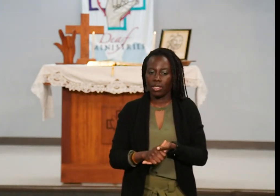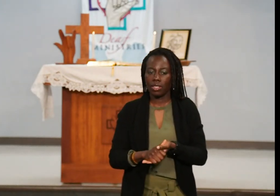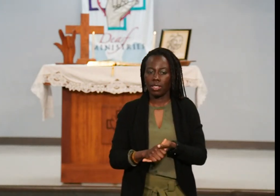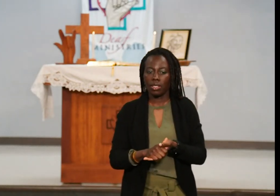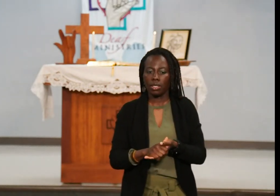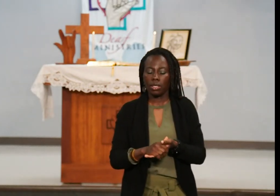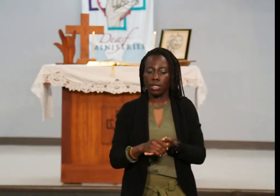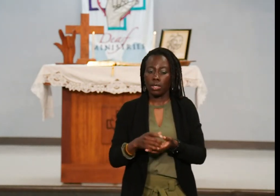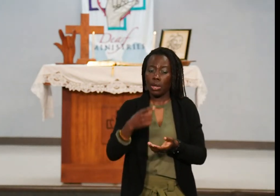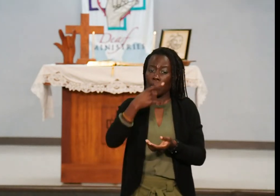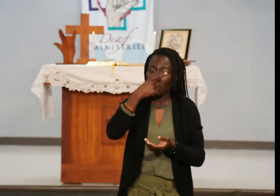blessed us.